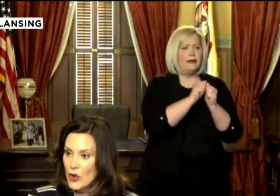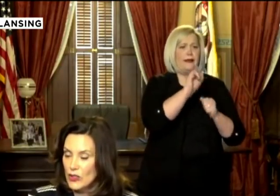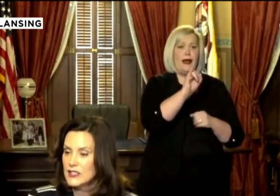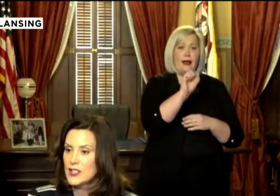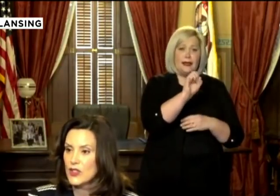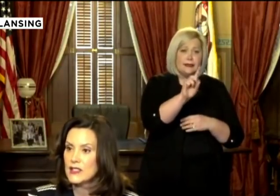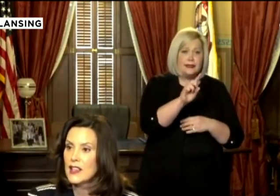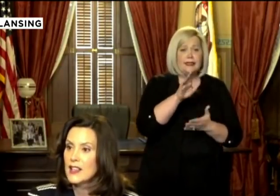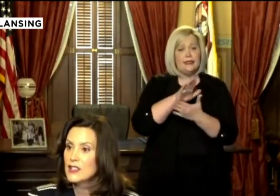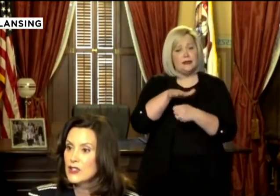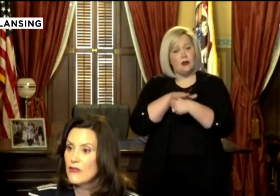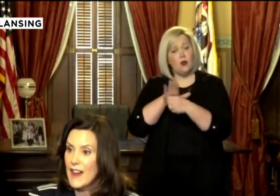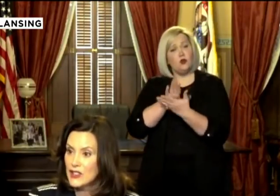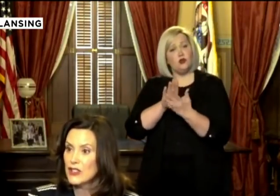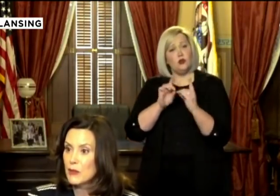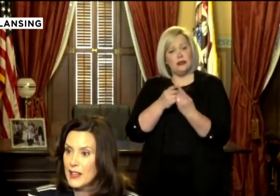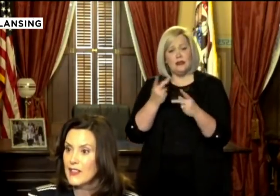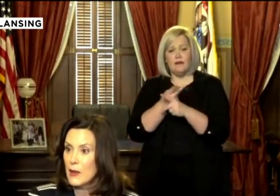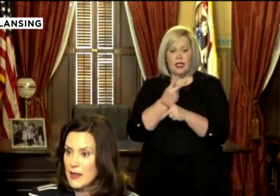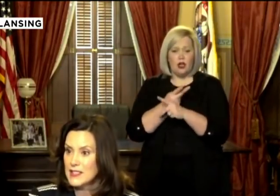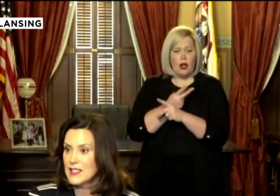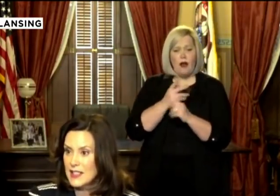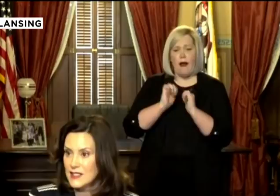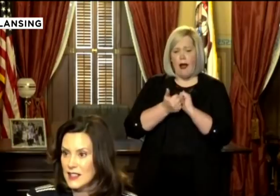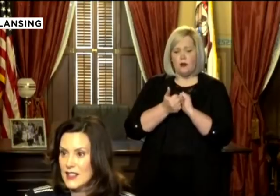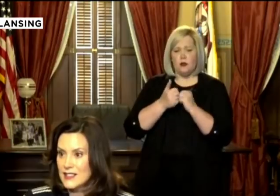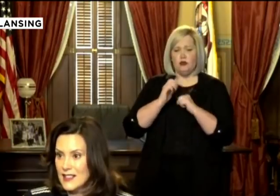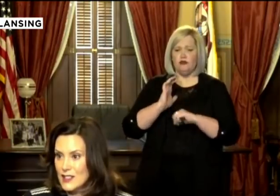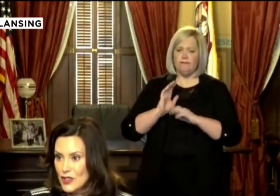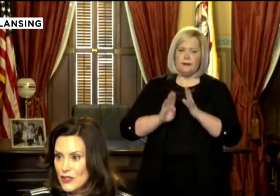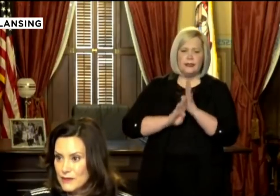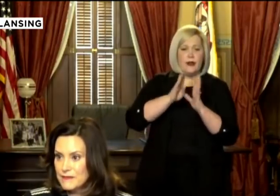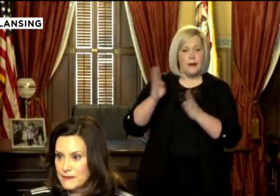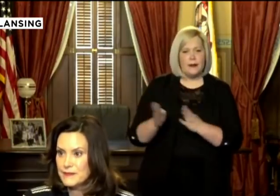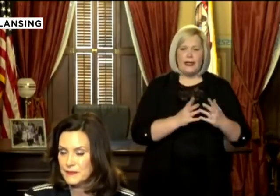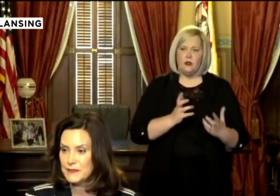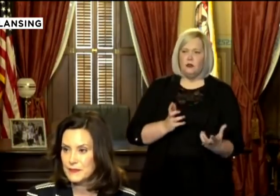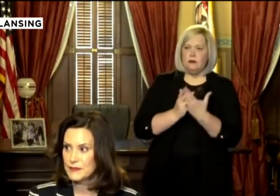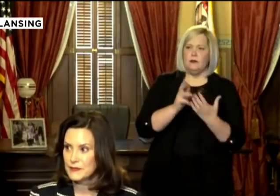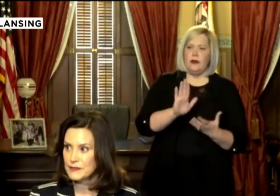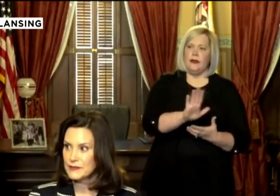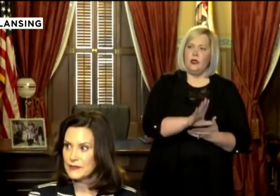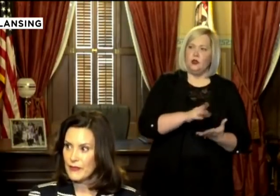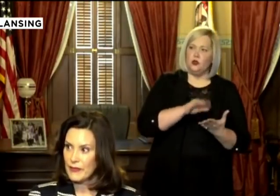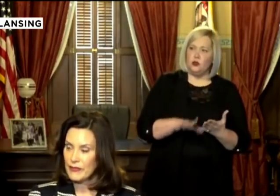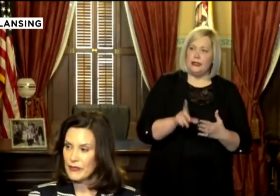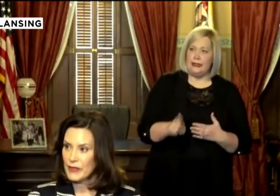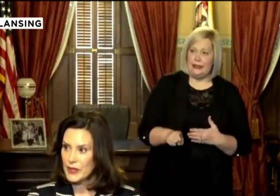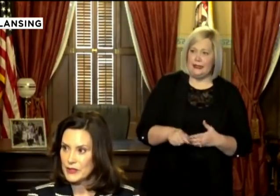ISDs and local districts to fashion a plan that meets the needs of the kids that they serve.